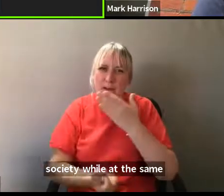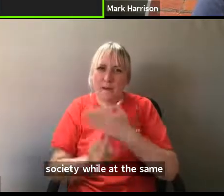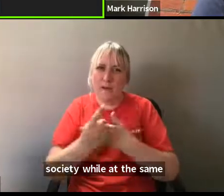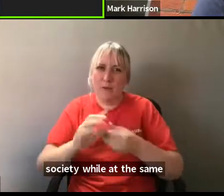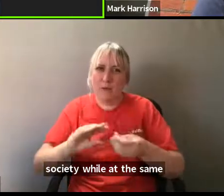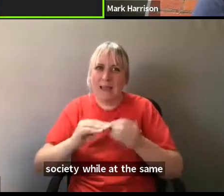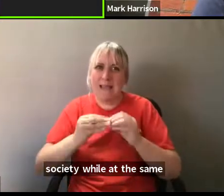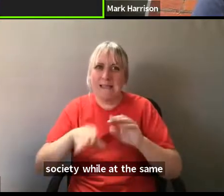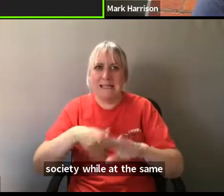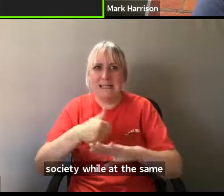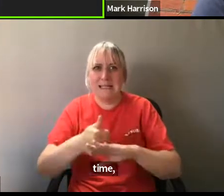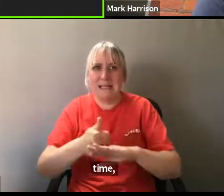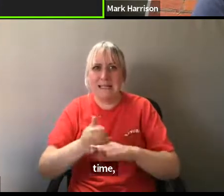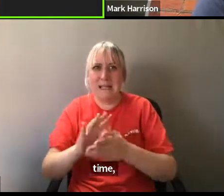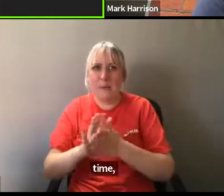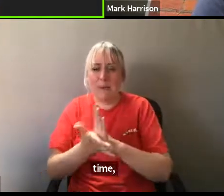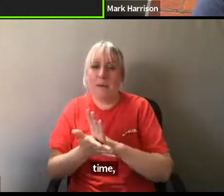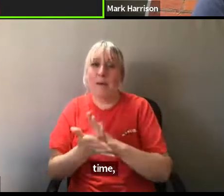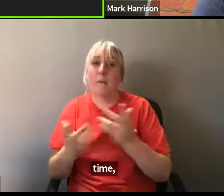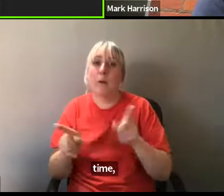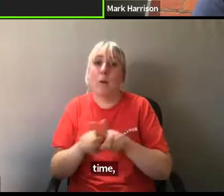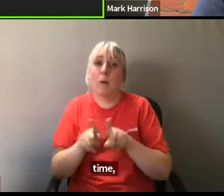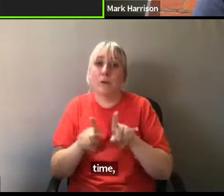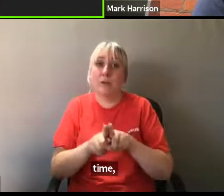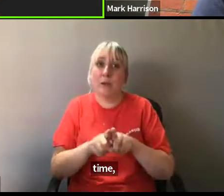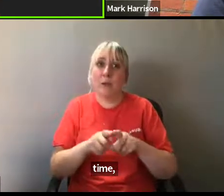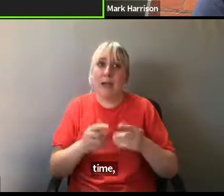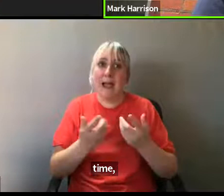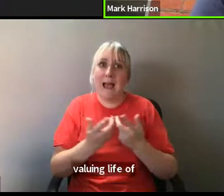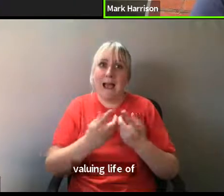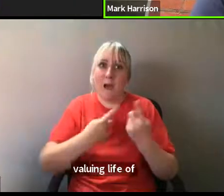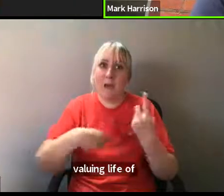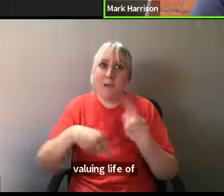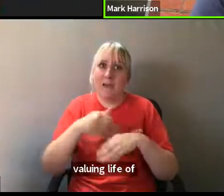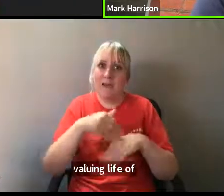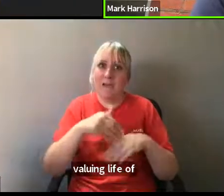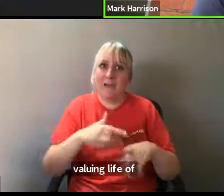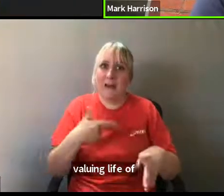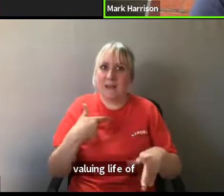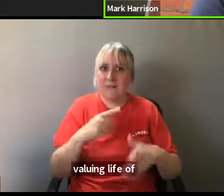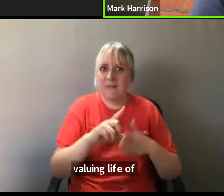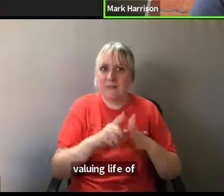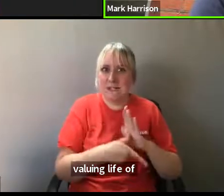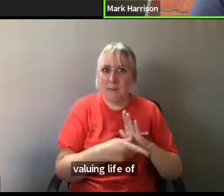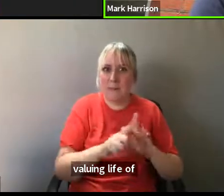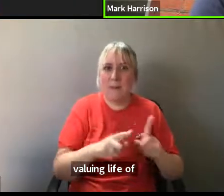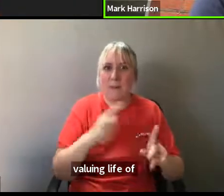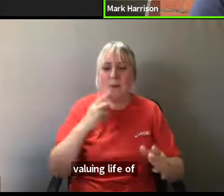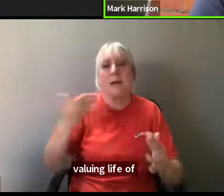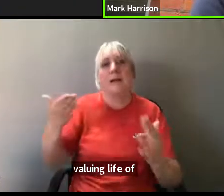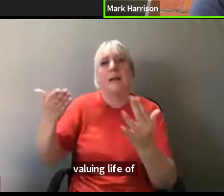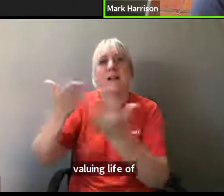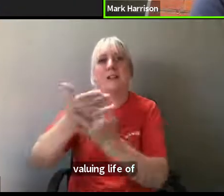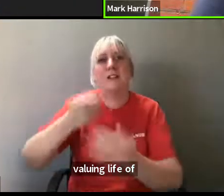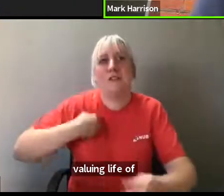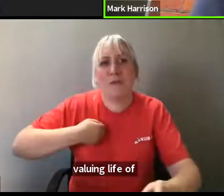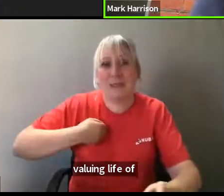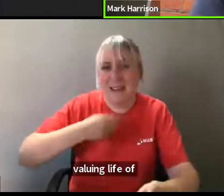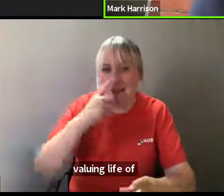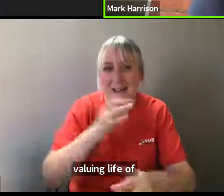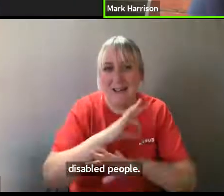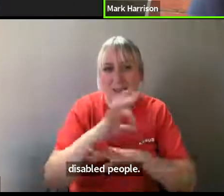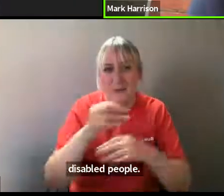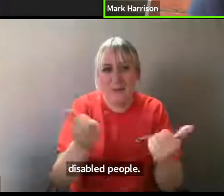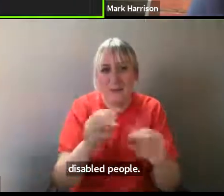of disabled people. Thanks, Bob. Could you wrap up now, please? Because we're running behind